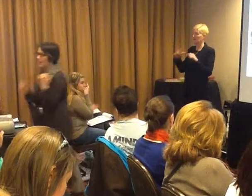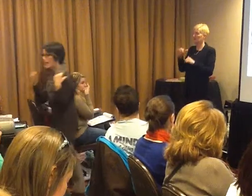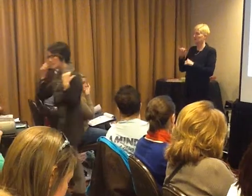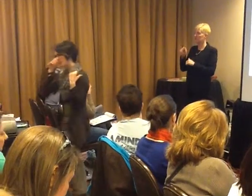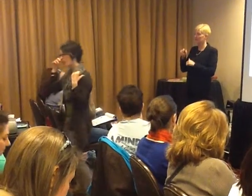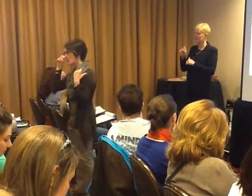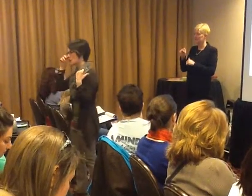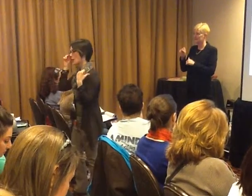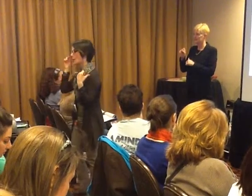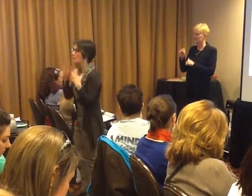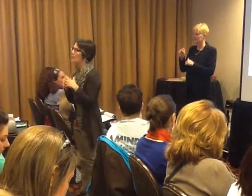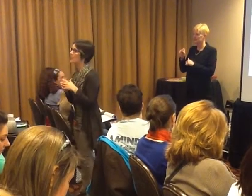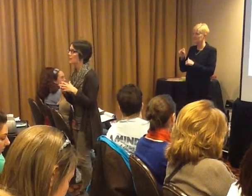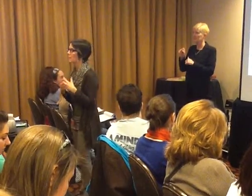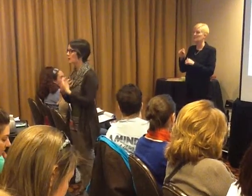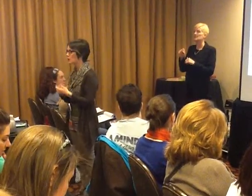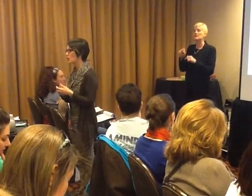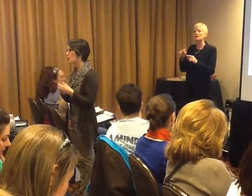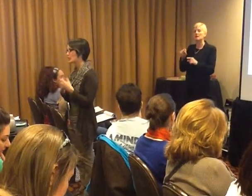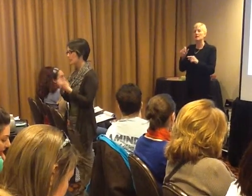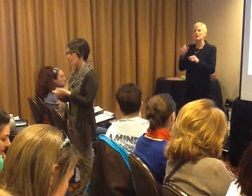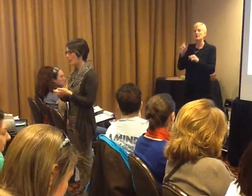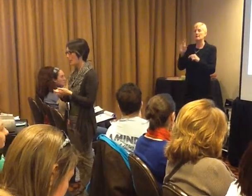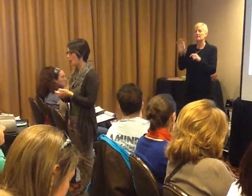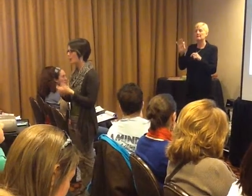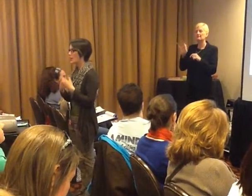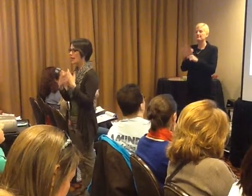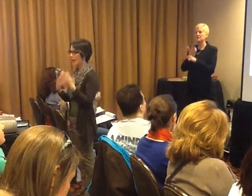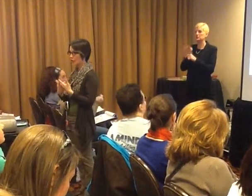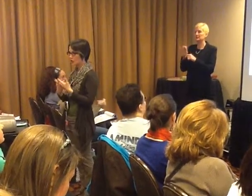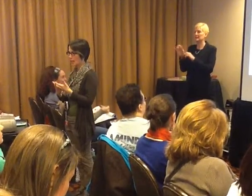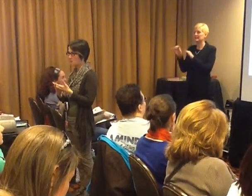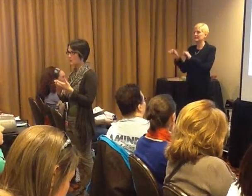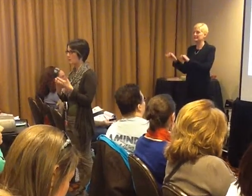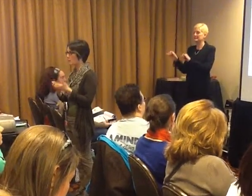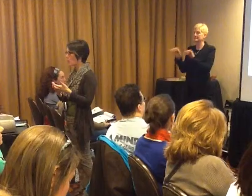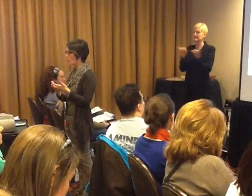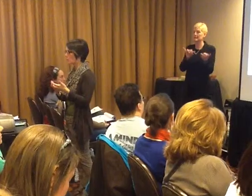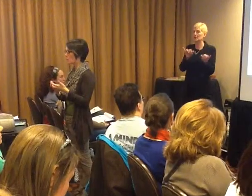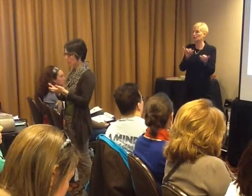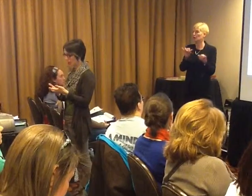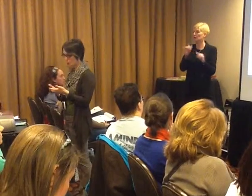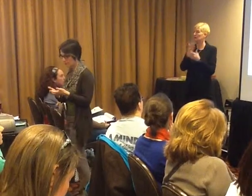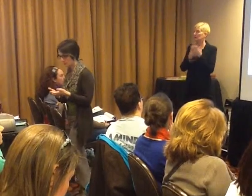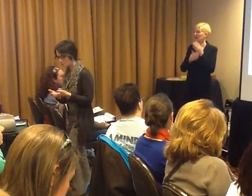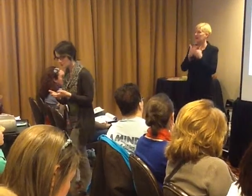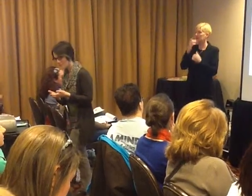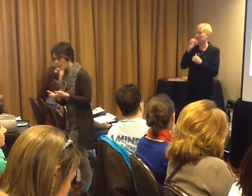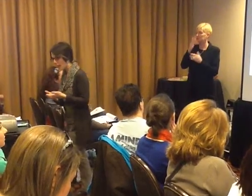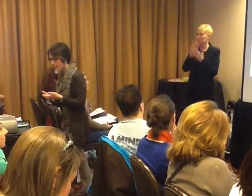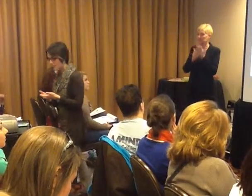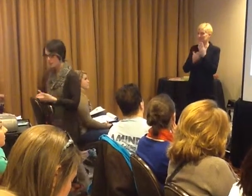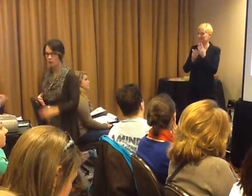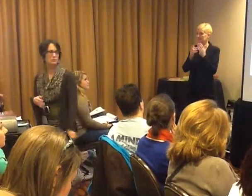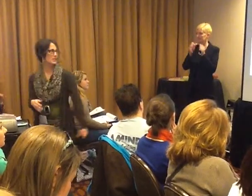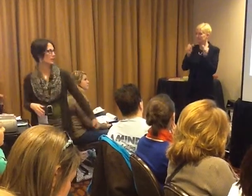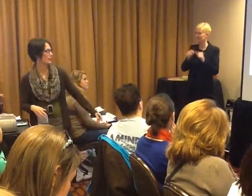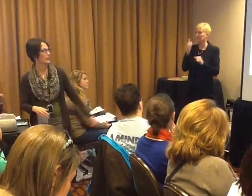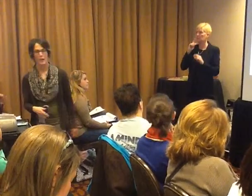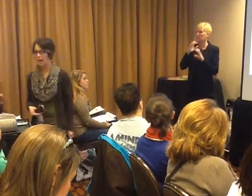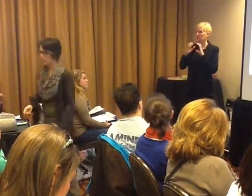is that idea that we were talking about with the functionally similar hand shapes for communication. And,